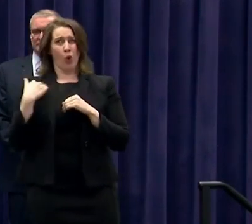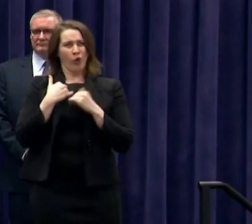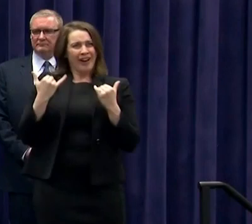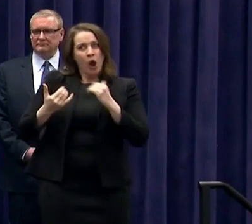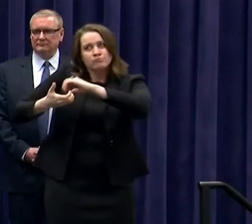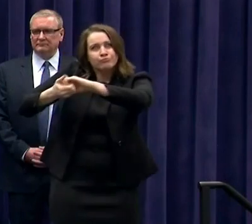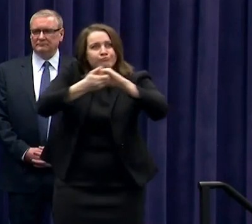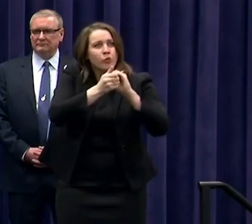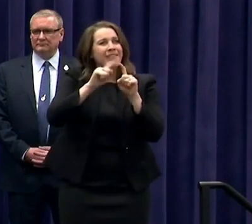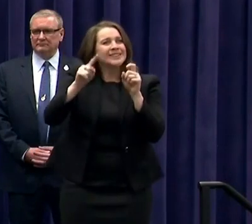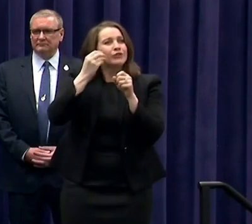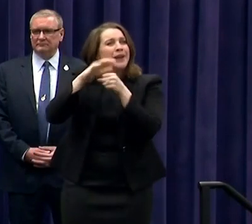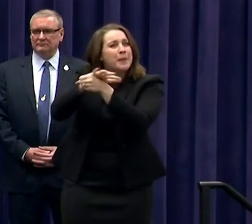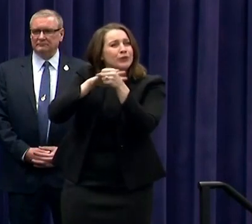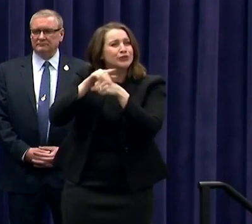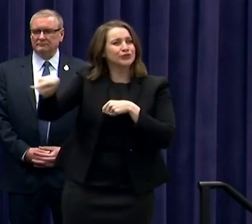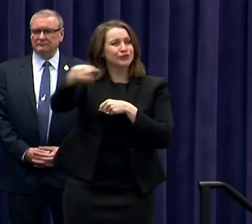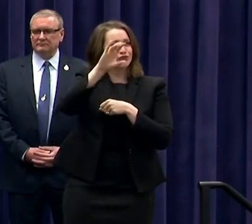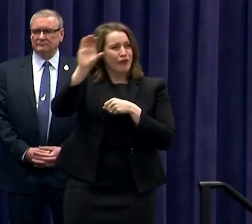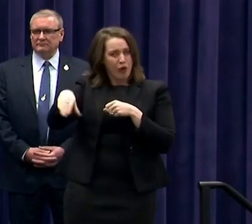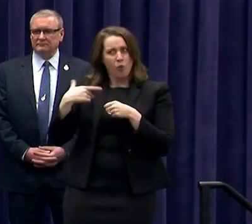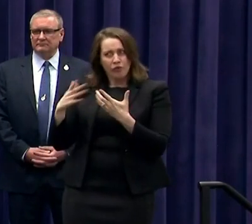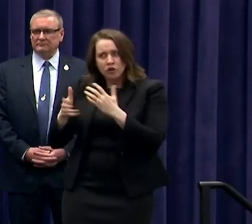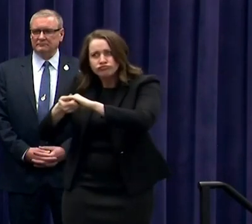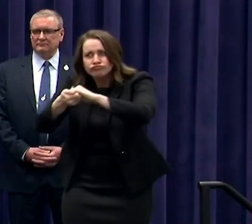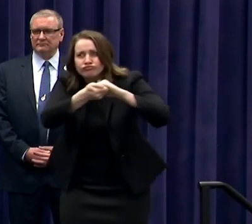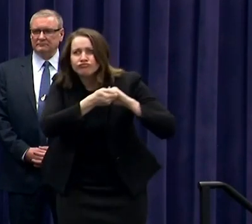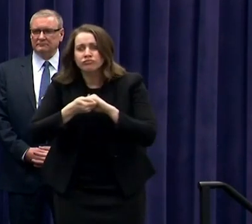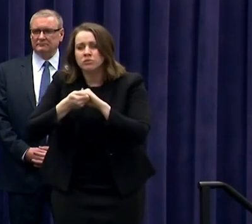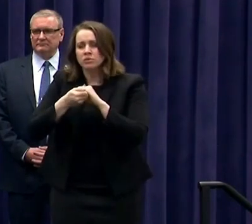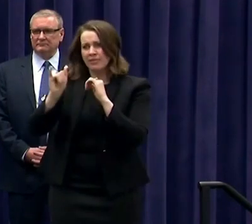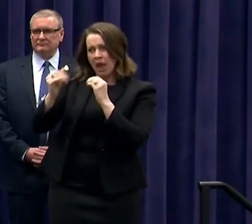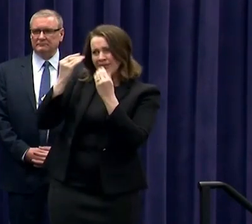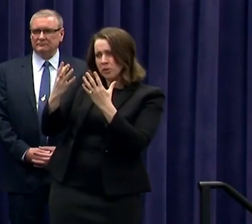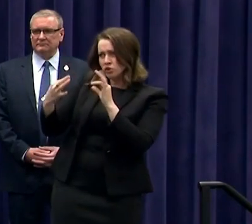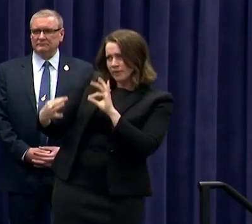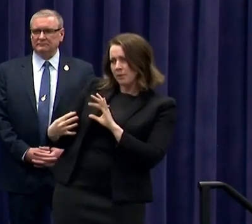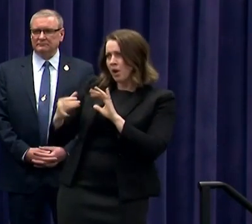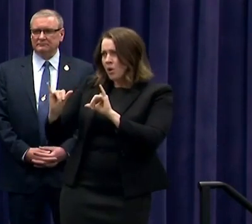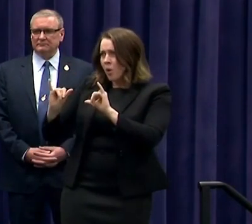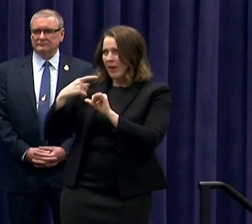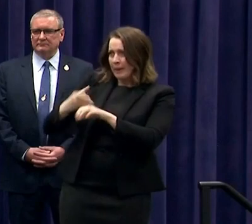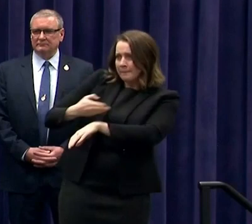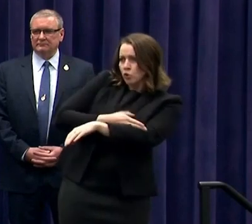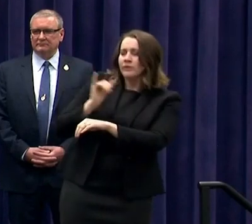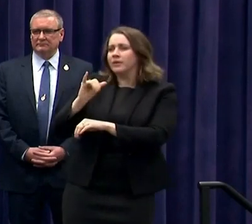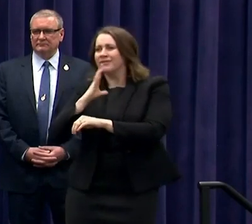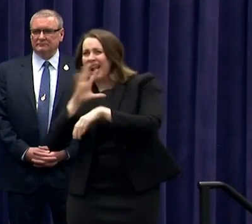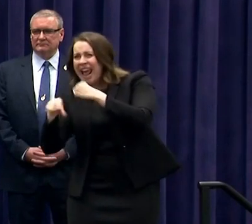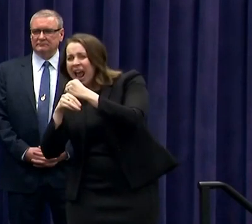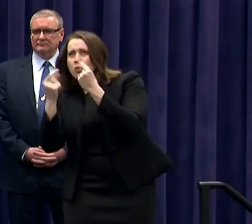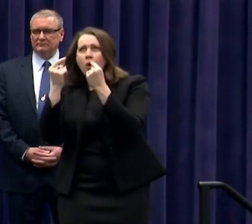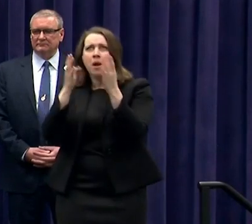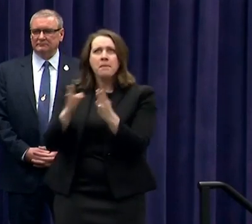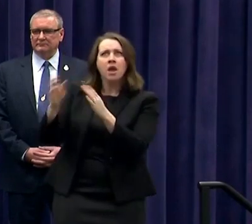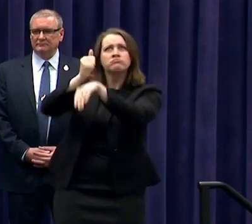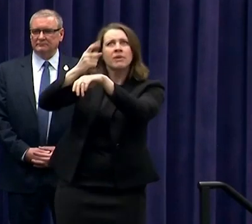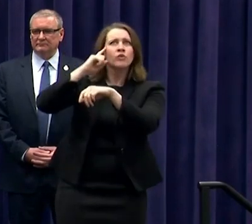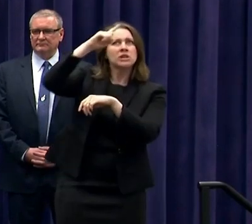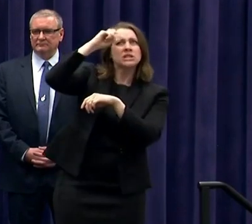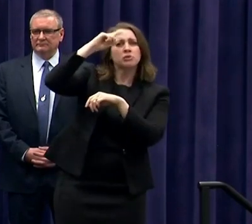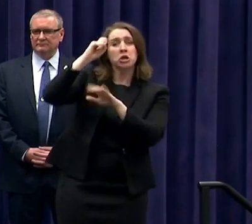city, I think, is actually giving us helpful additional insights into what we need to be doing and thinking about this summer, but we'll be